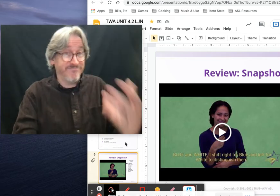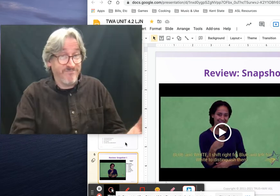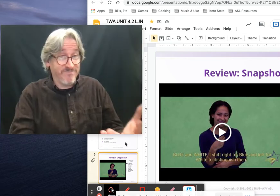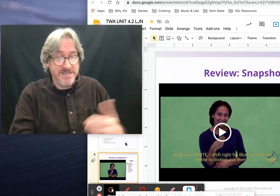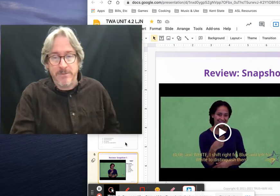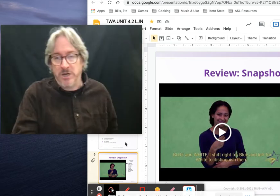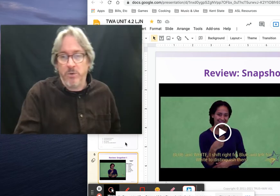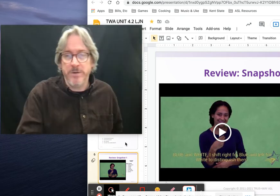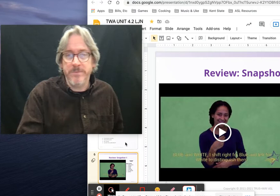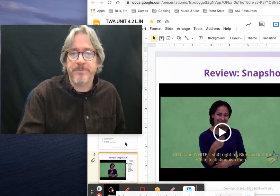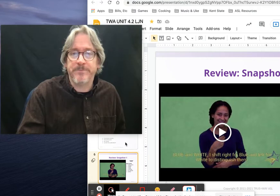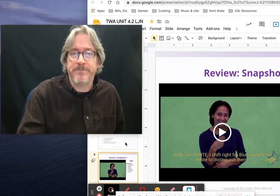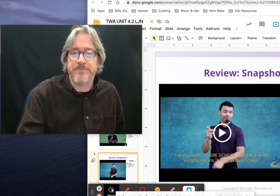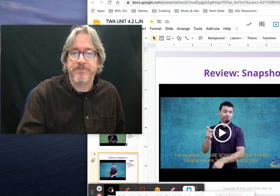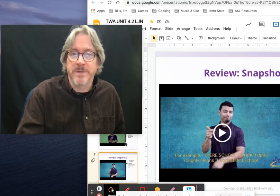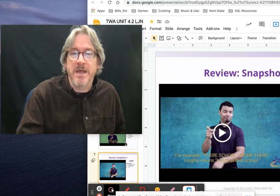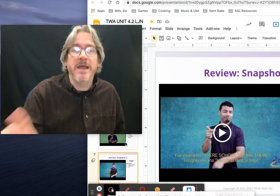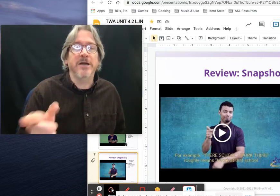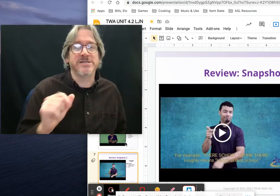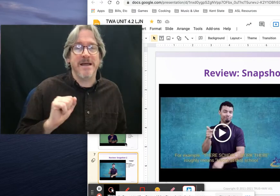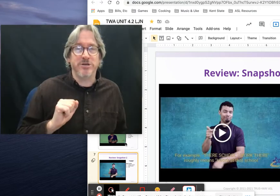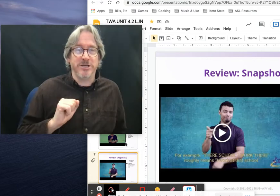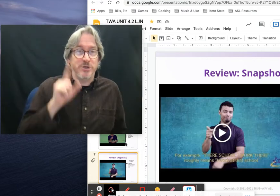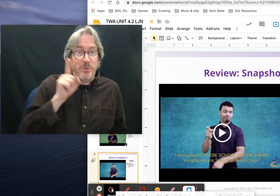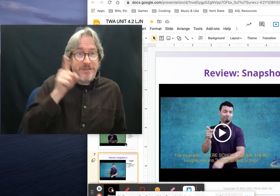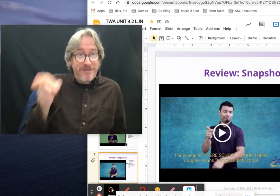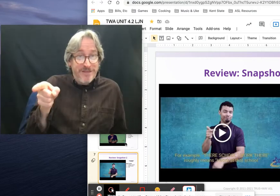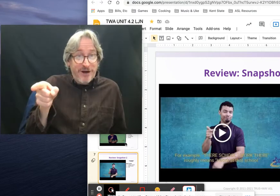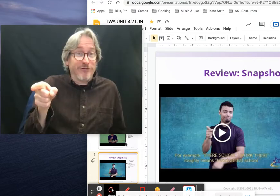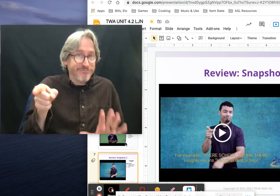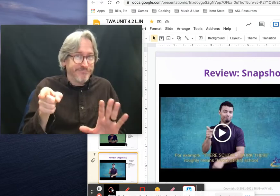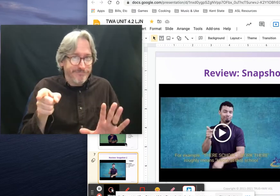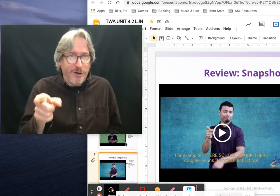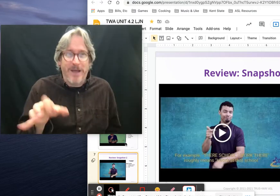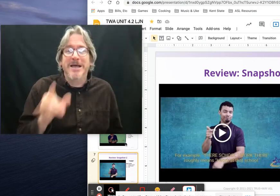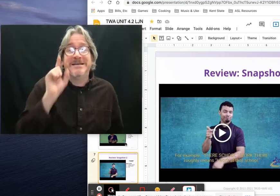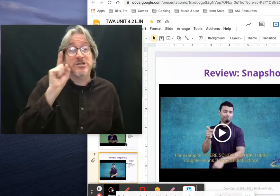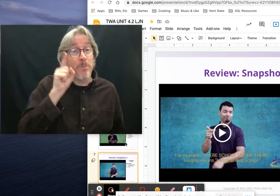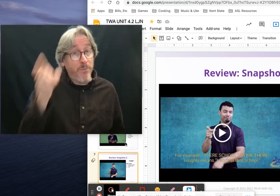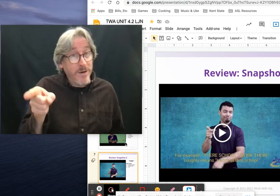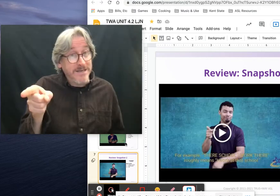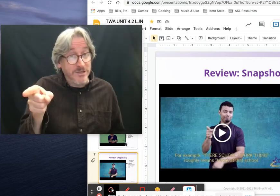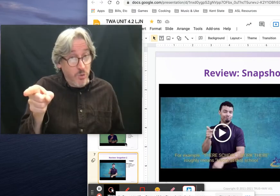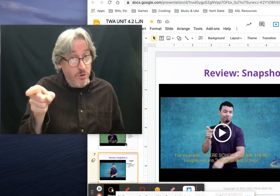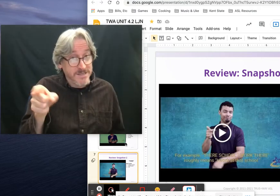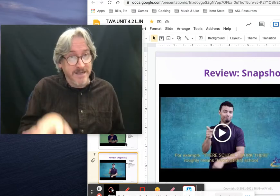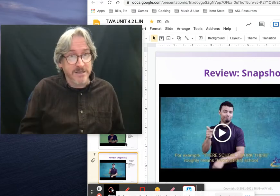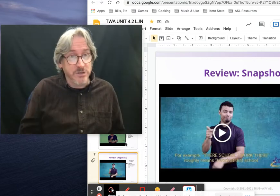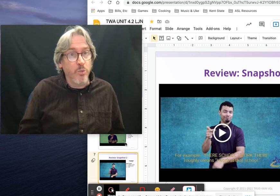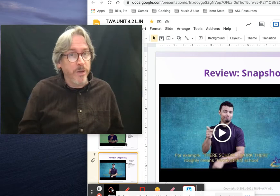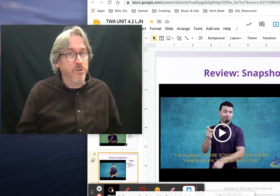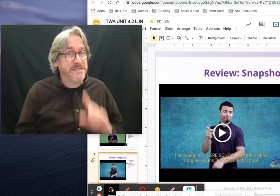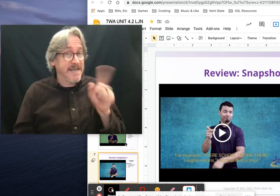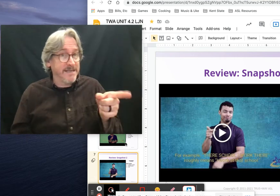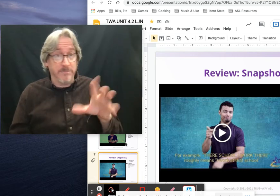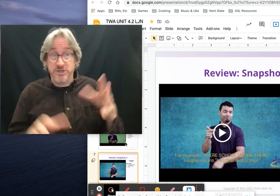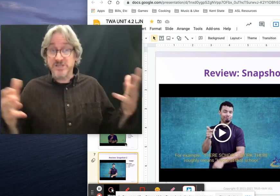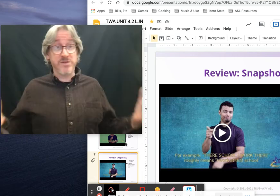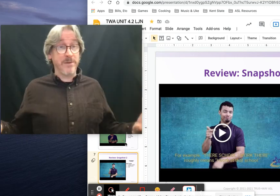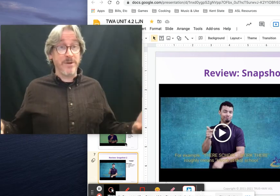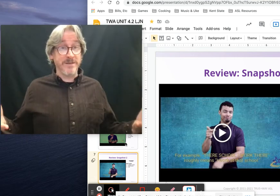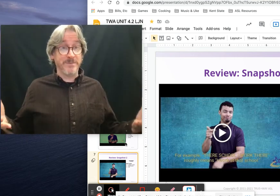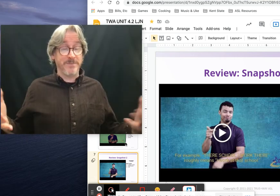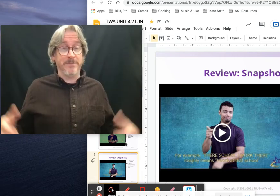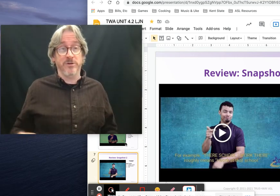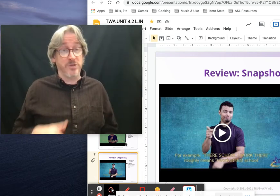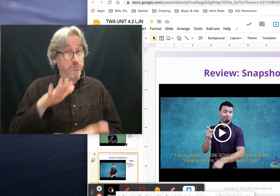that's snapshot one. Here's snapshot two with there. Okay, so pointing towards things. We will set things up just